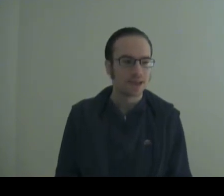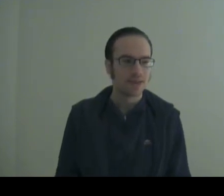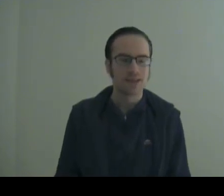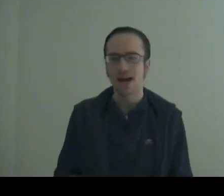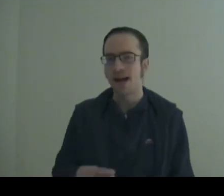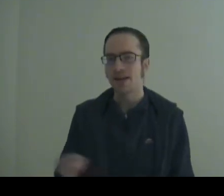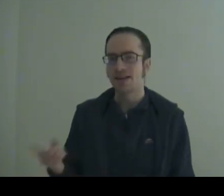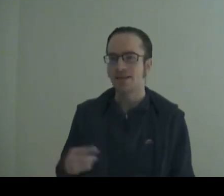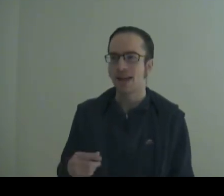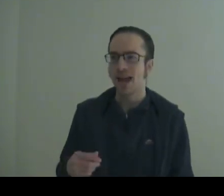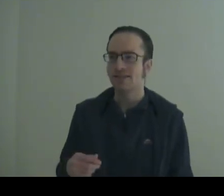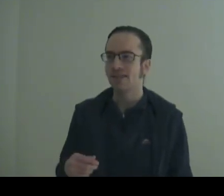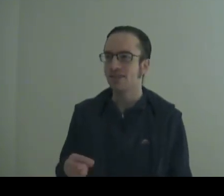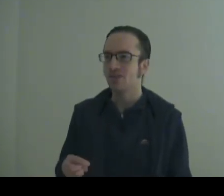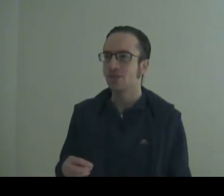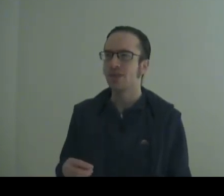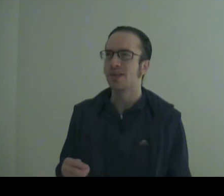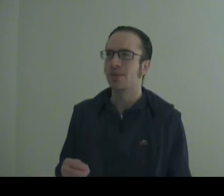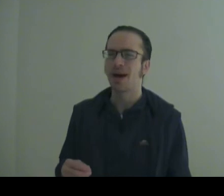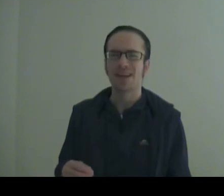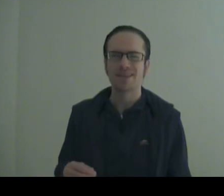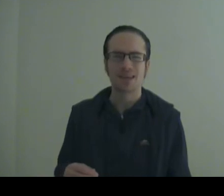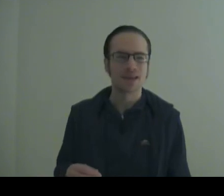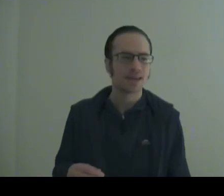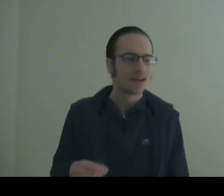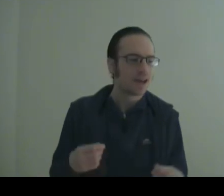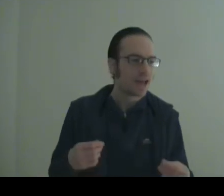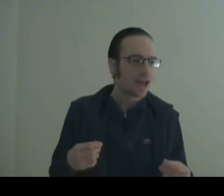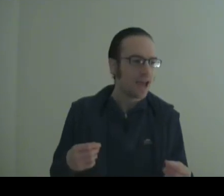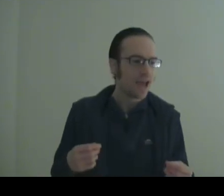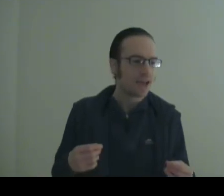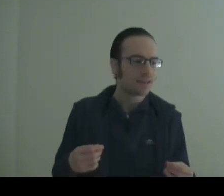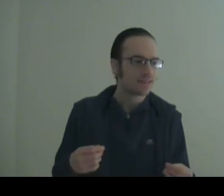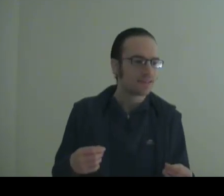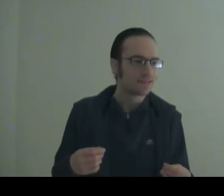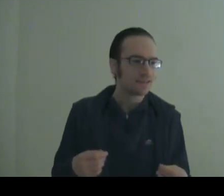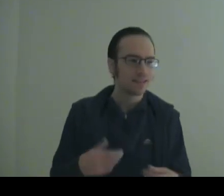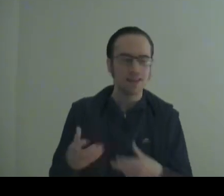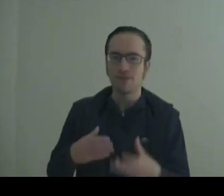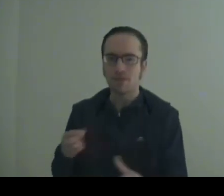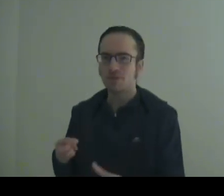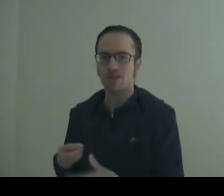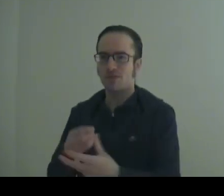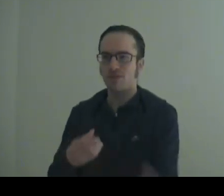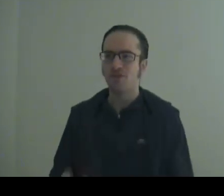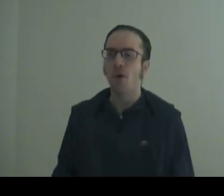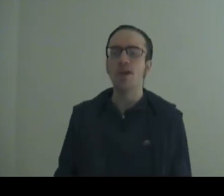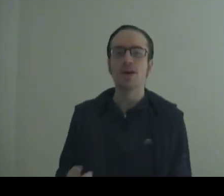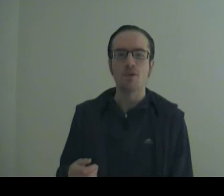that guy accidentally shoots the pilots, I think, and even from just falling over,